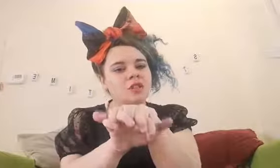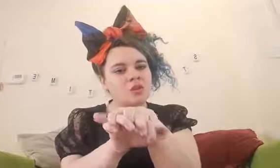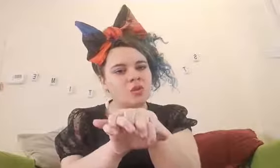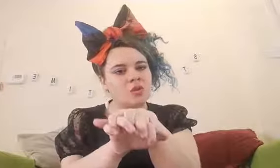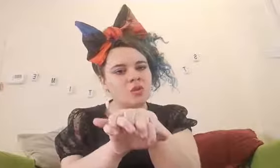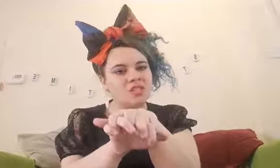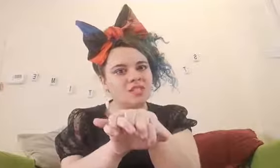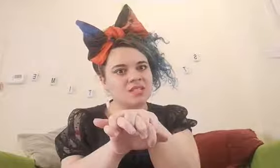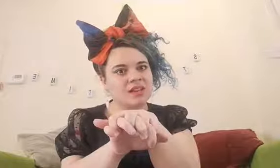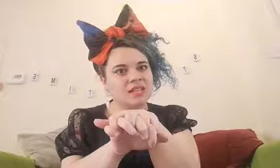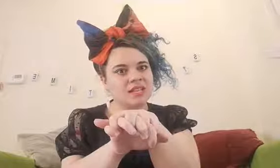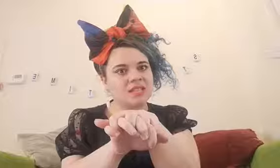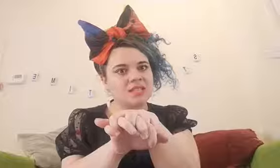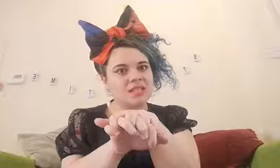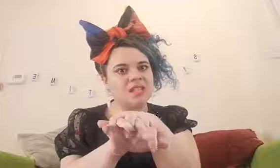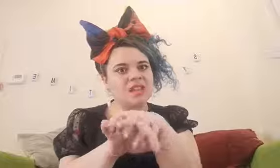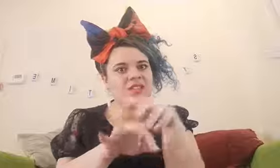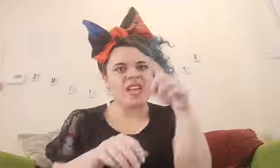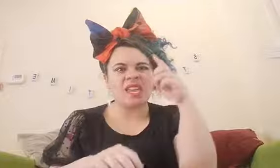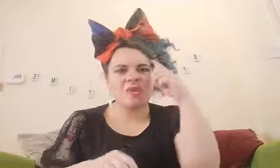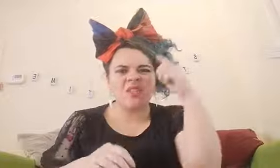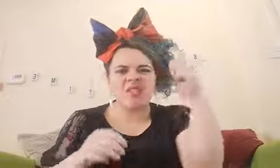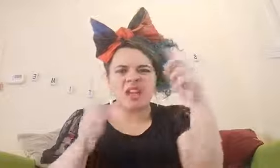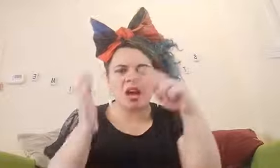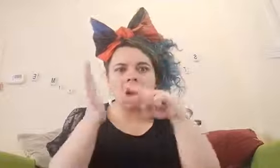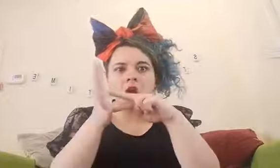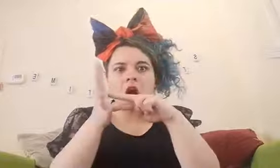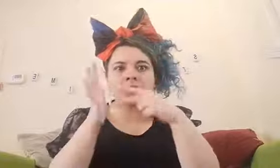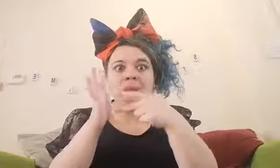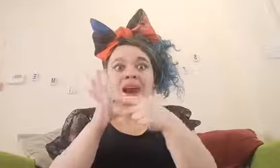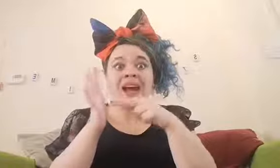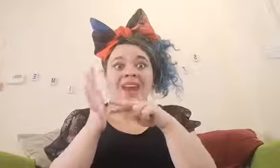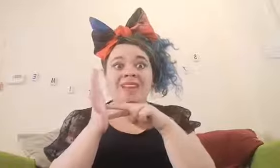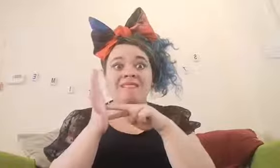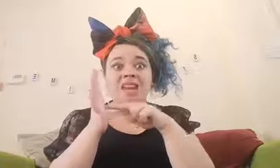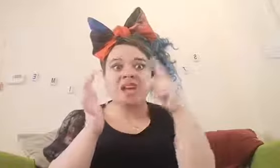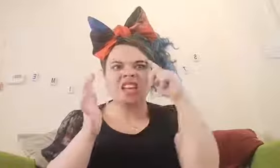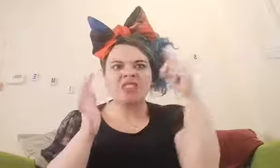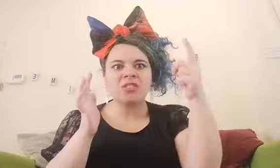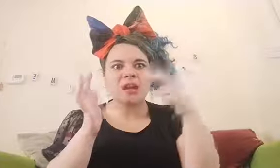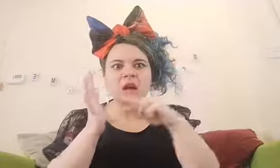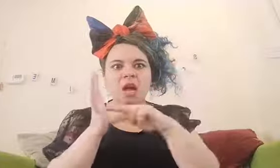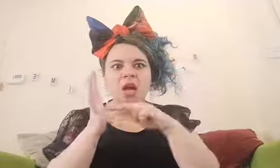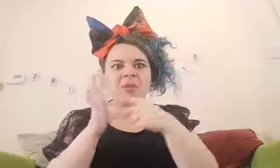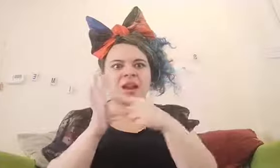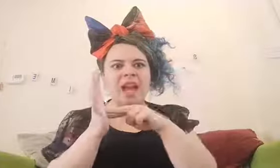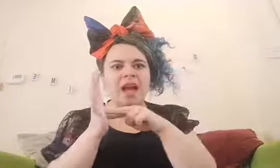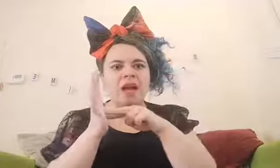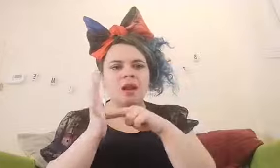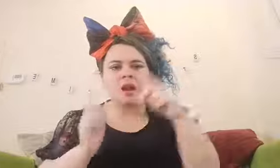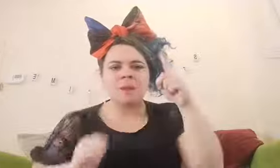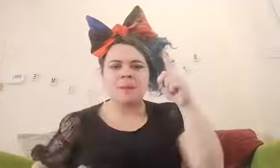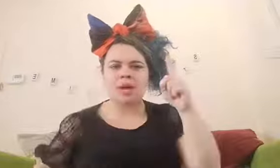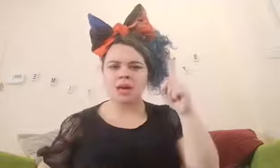Turtle decided that he would think of a plan. He'd think of a plan